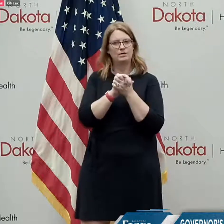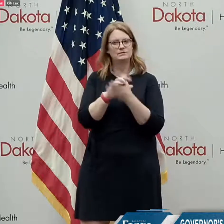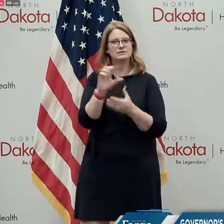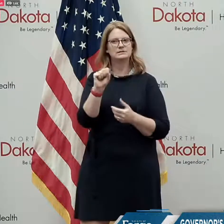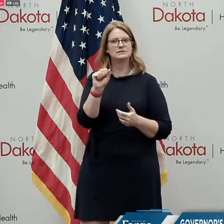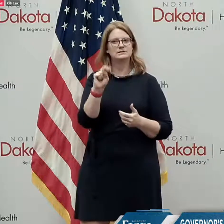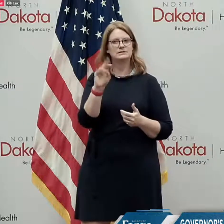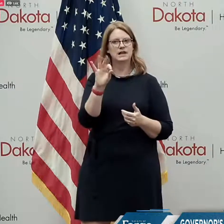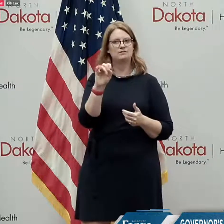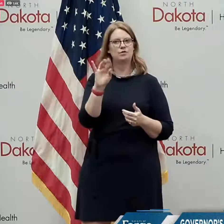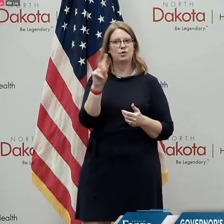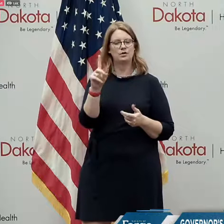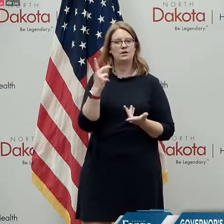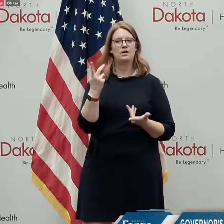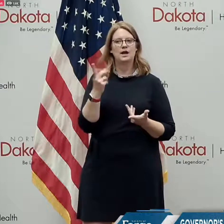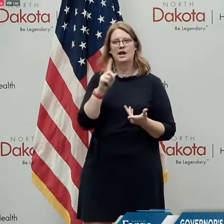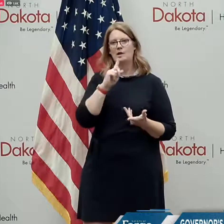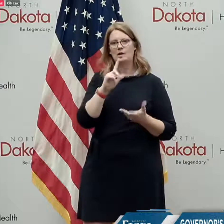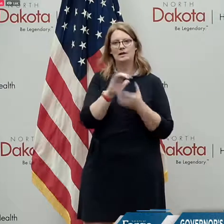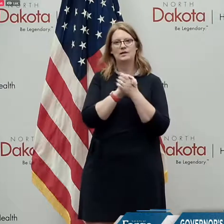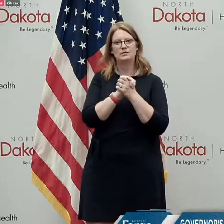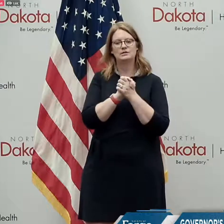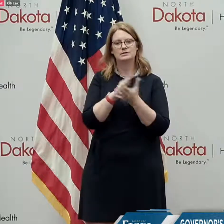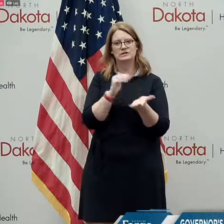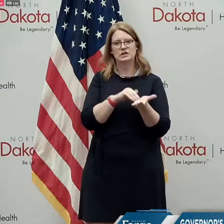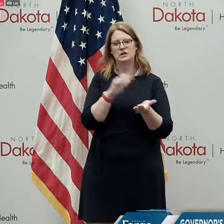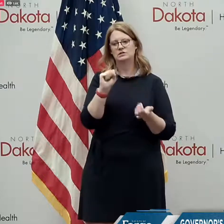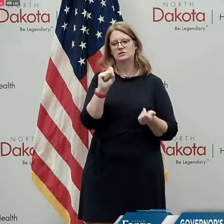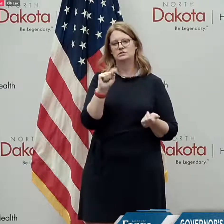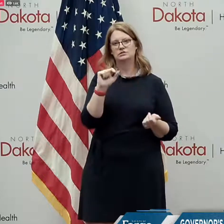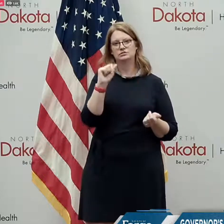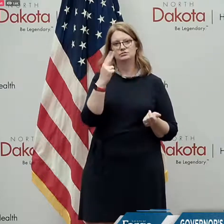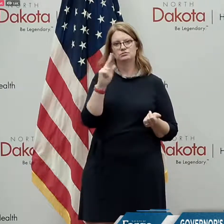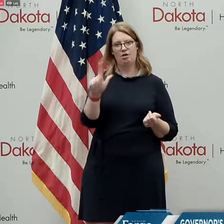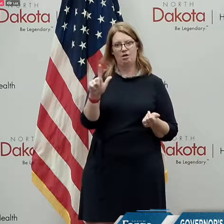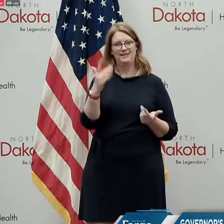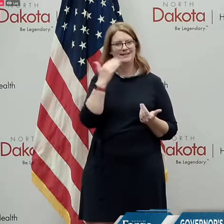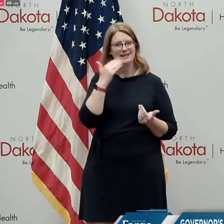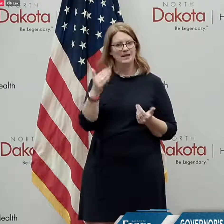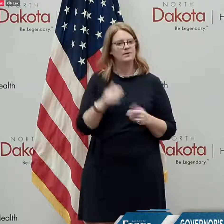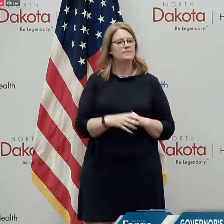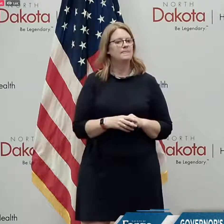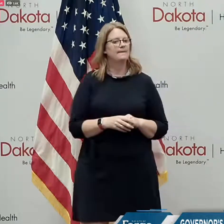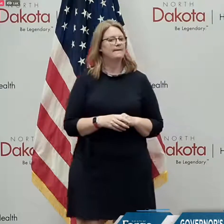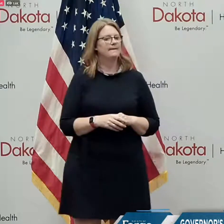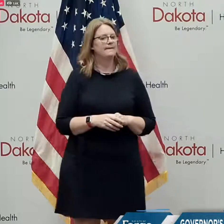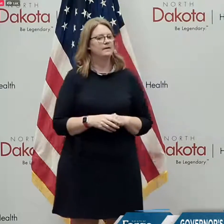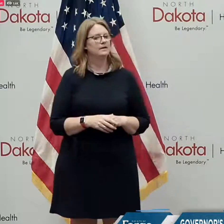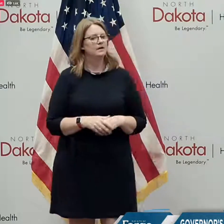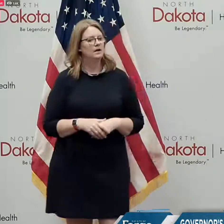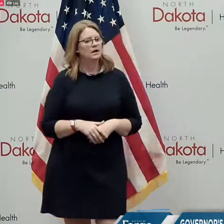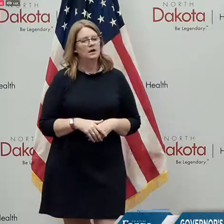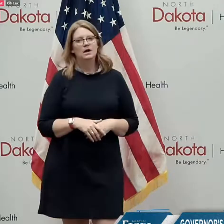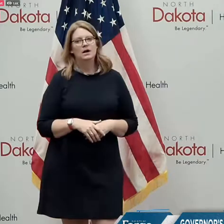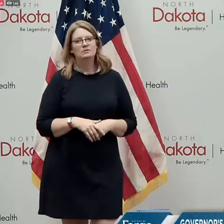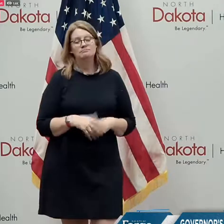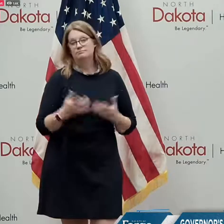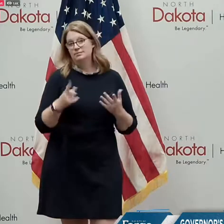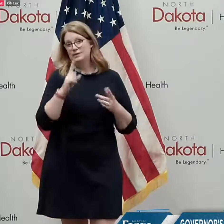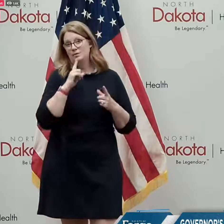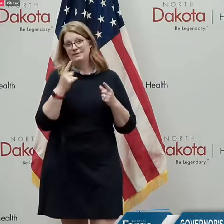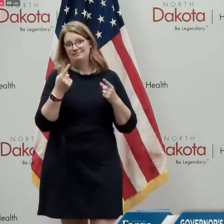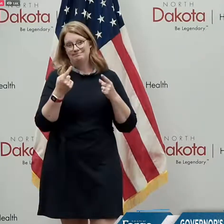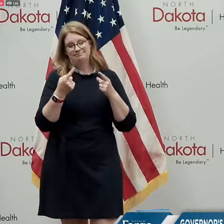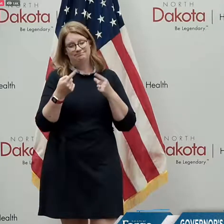on a great hire, and congratulations to Dr. Stahl, and thank you. I do want to also say again that this is probably the most challenging